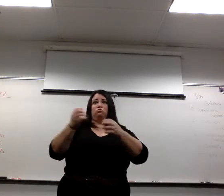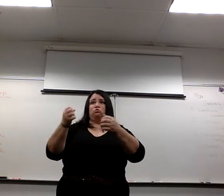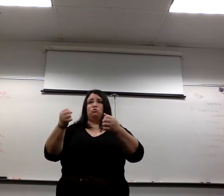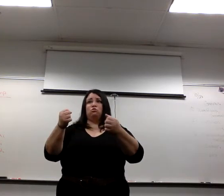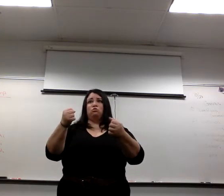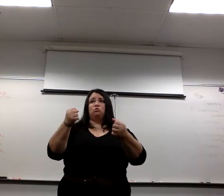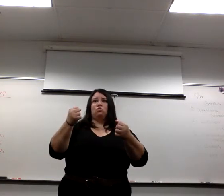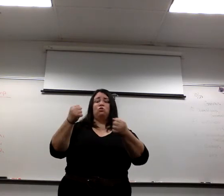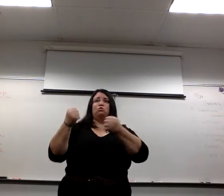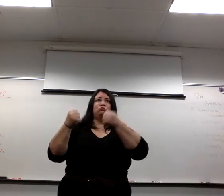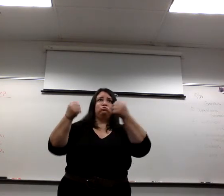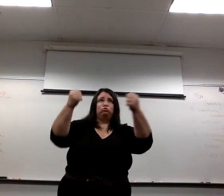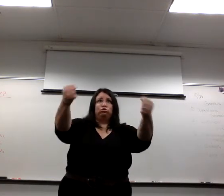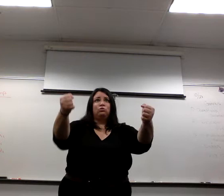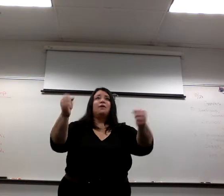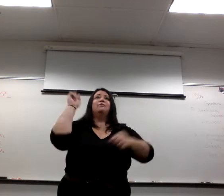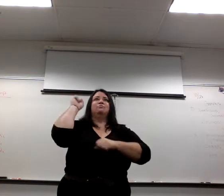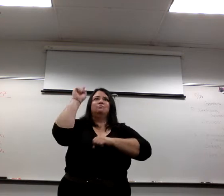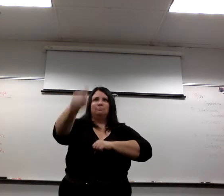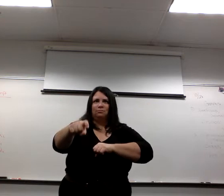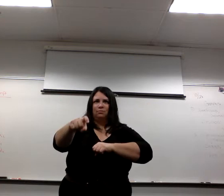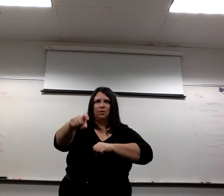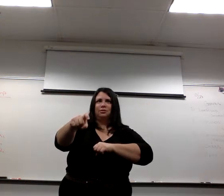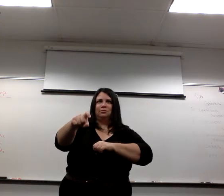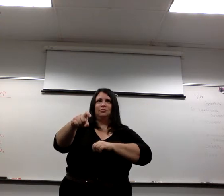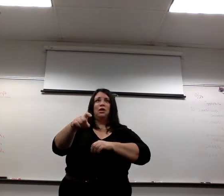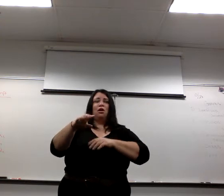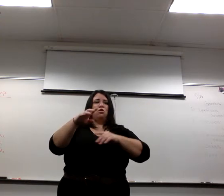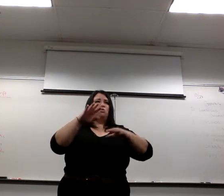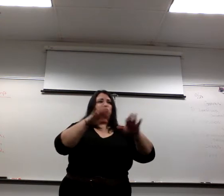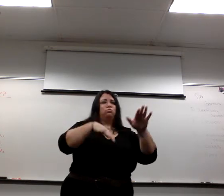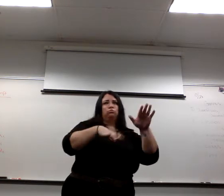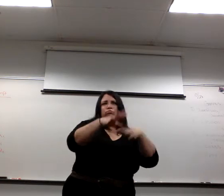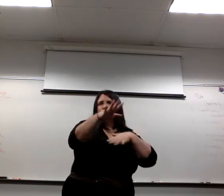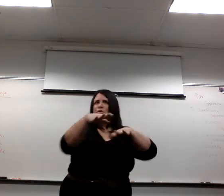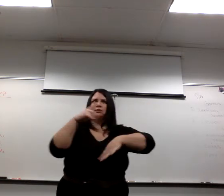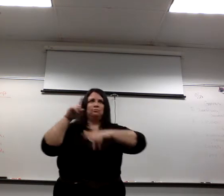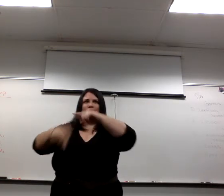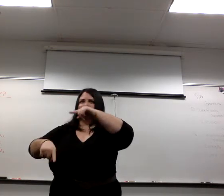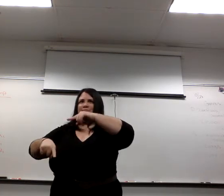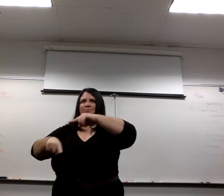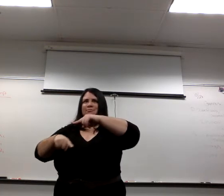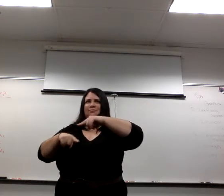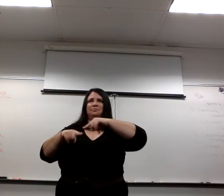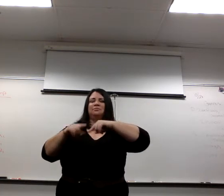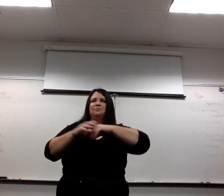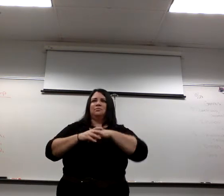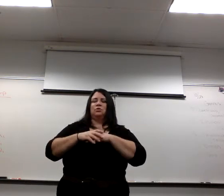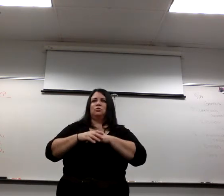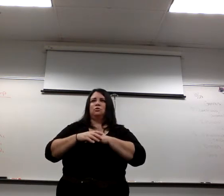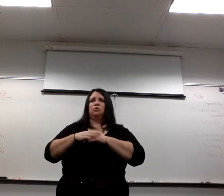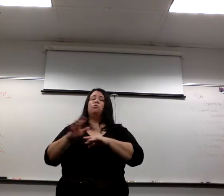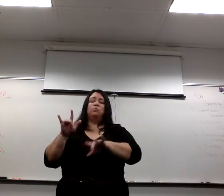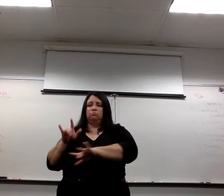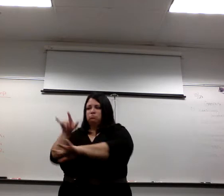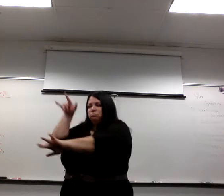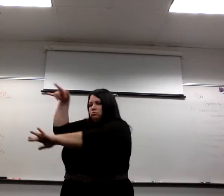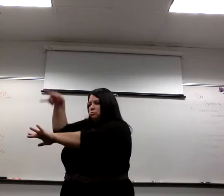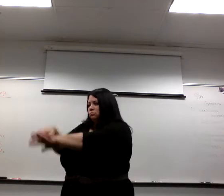small village, anywhere you would stay. And we get there, we land, and we didn't really have